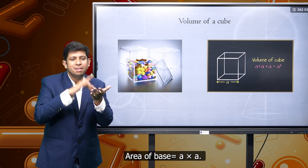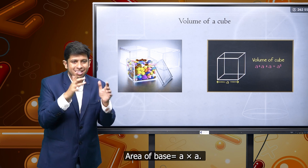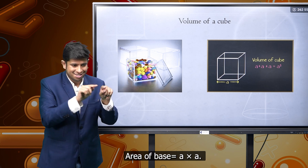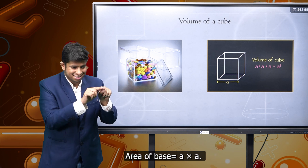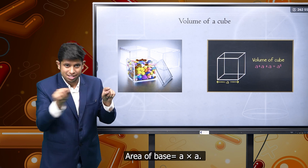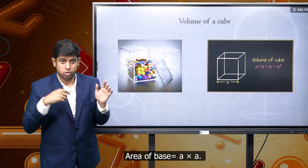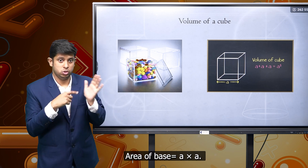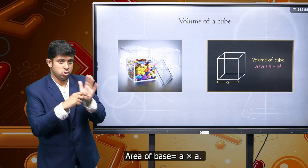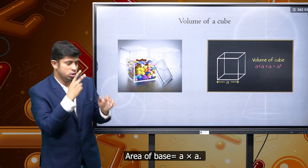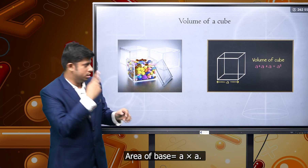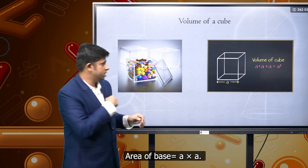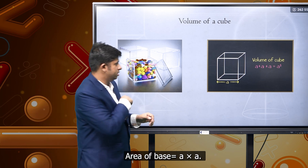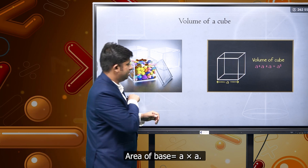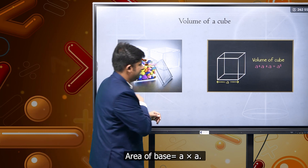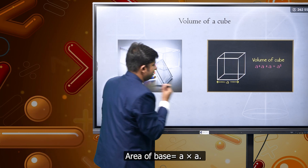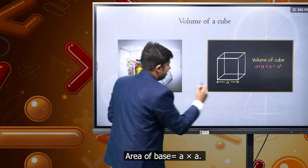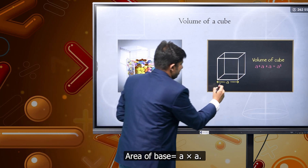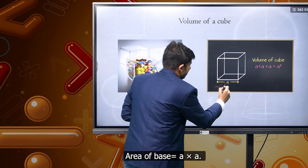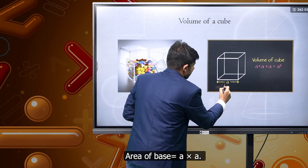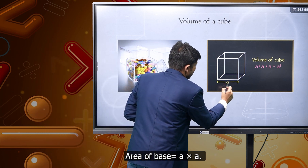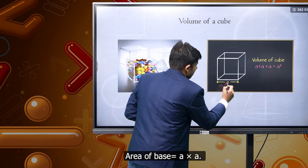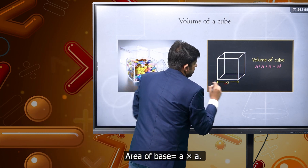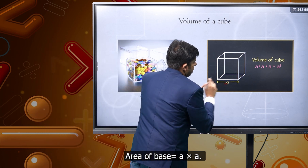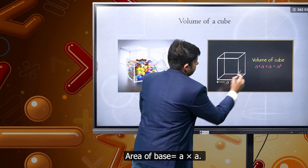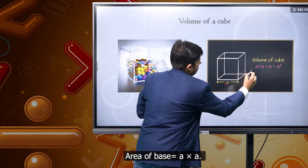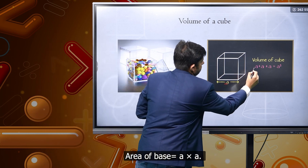Area of base is equal to A into A.